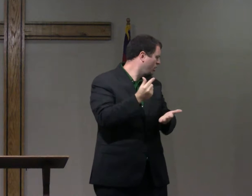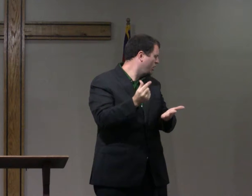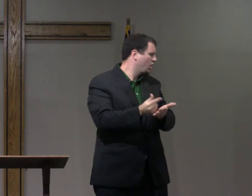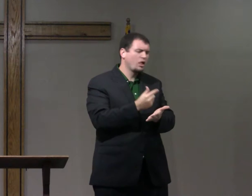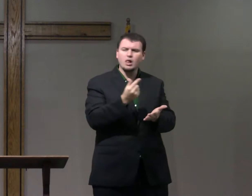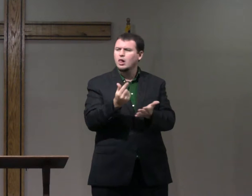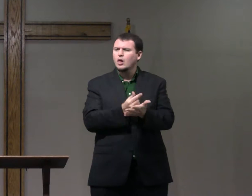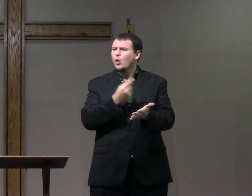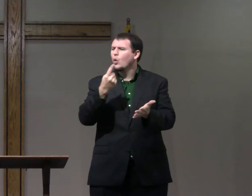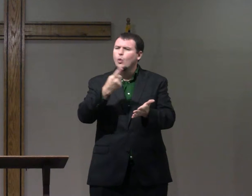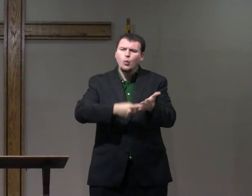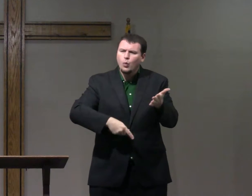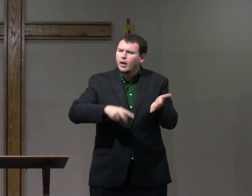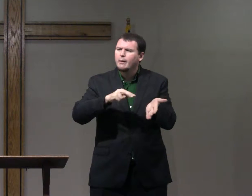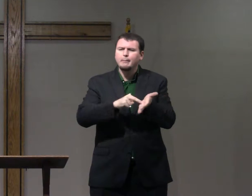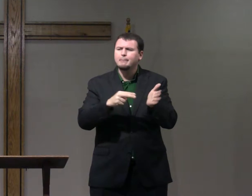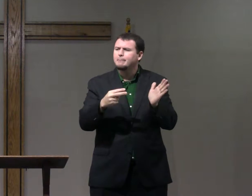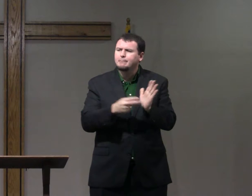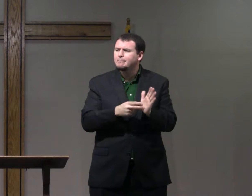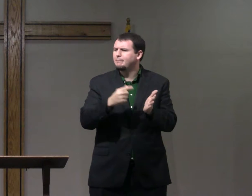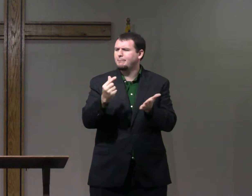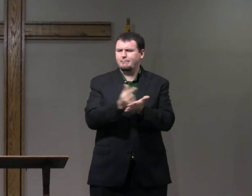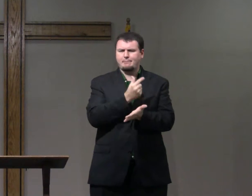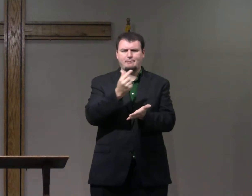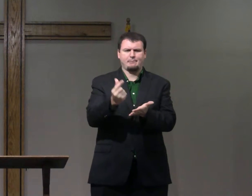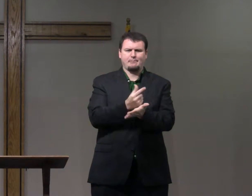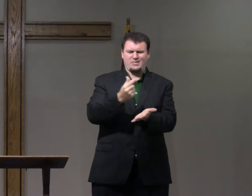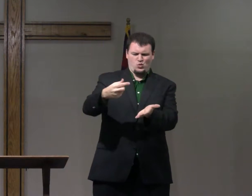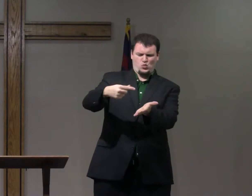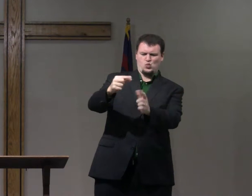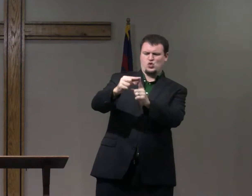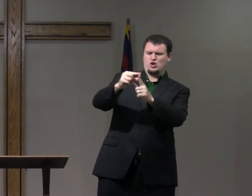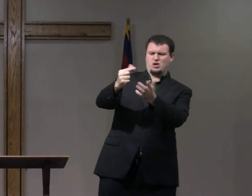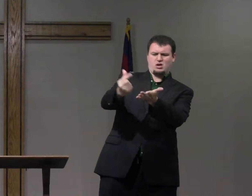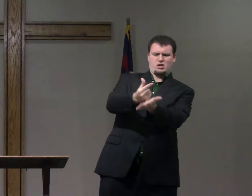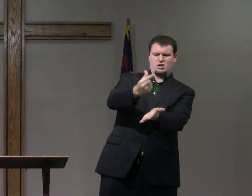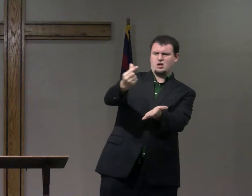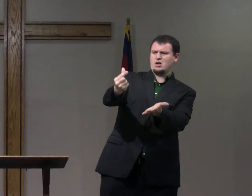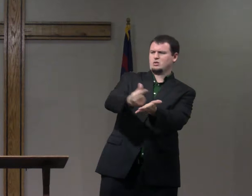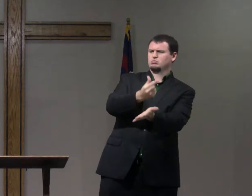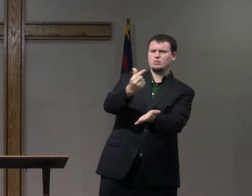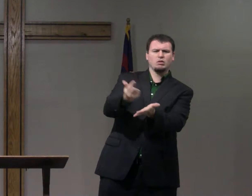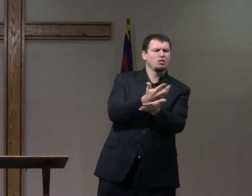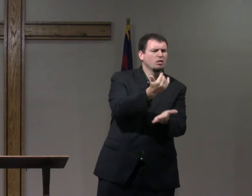is the gospel. What does that mean? What does gospel mean?